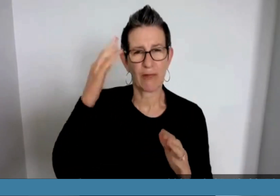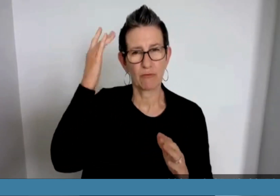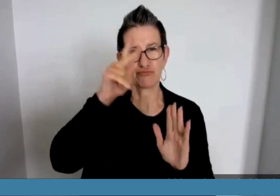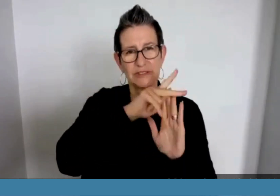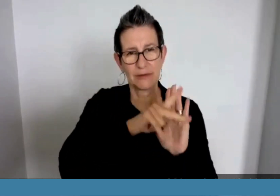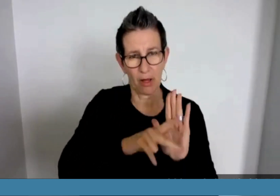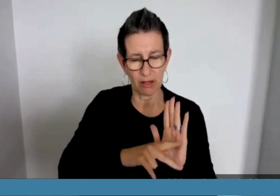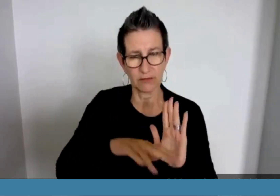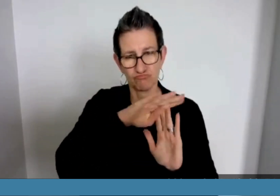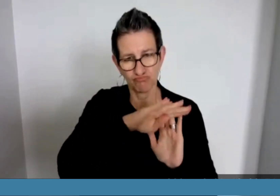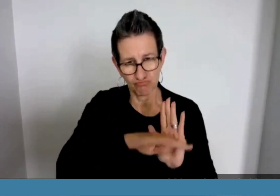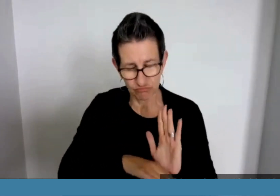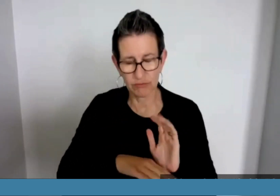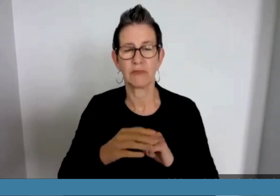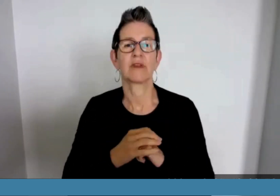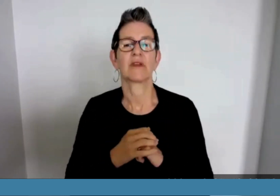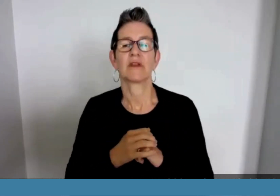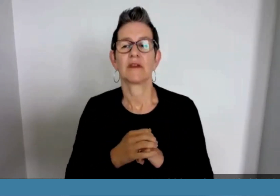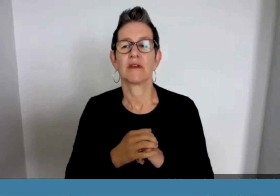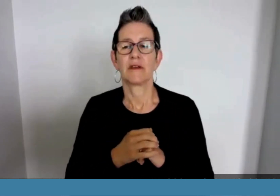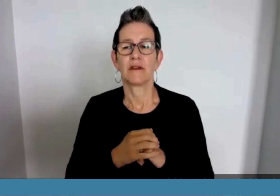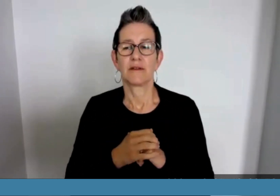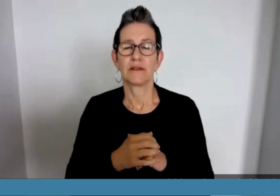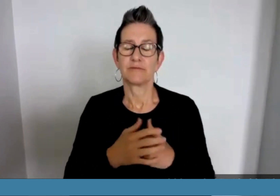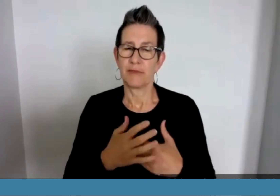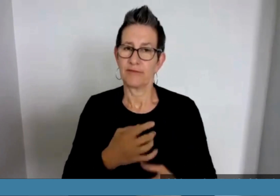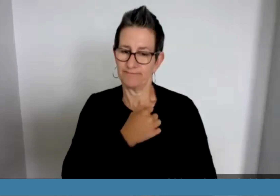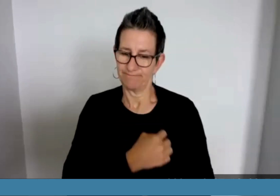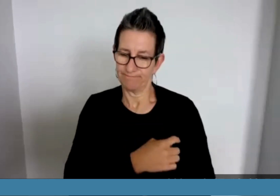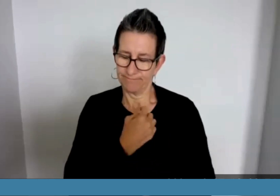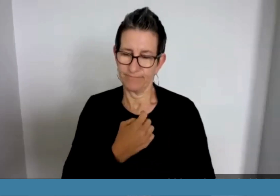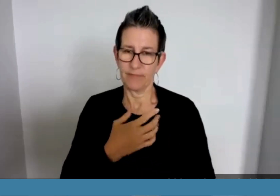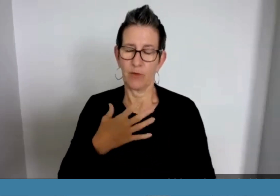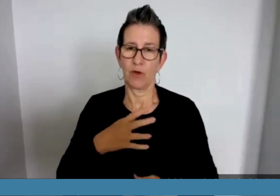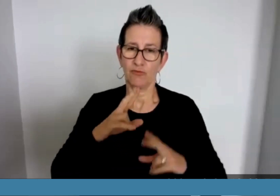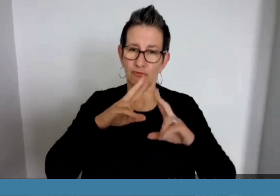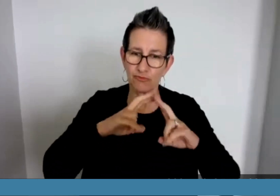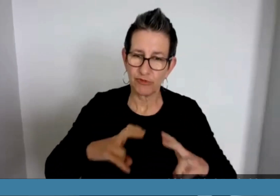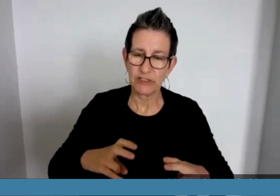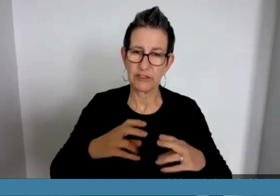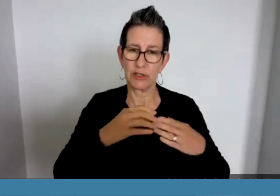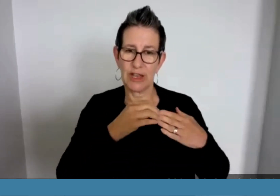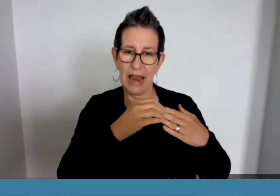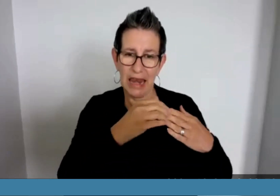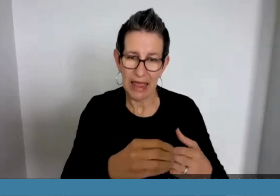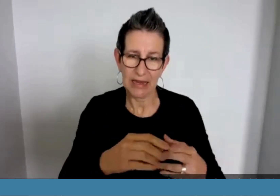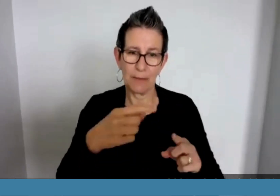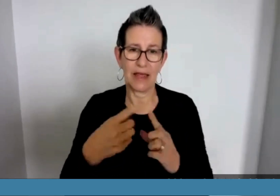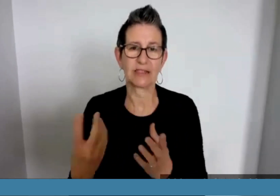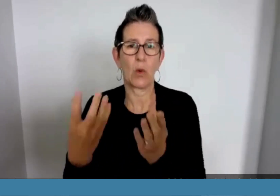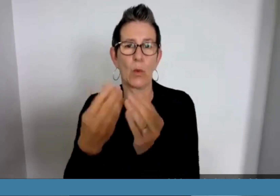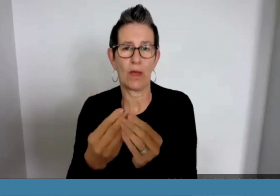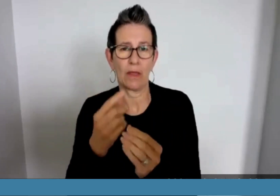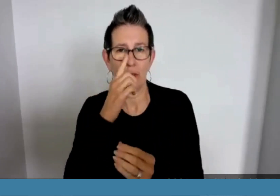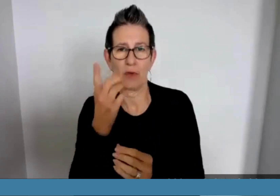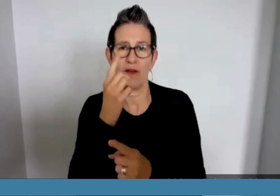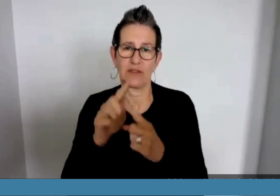our commitment to research by and with people with disability. We'll also explain the Commissioned